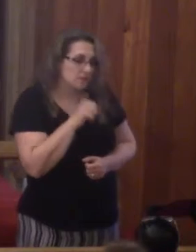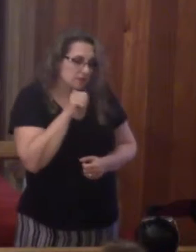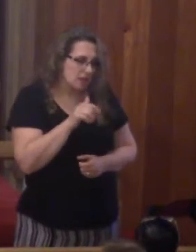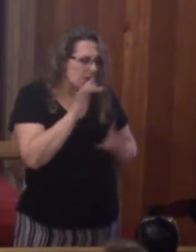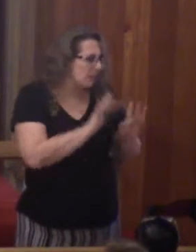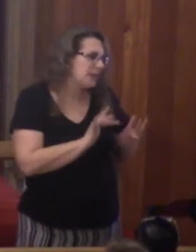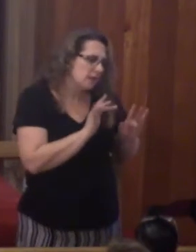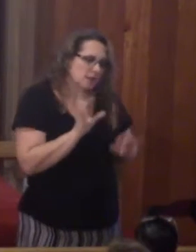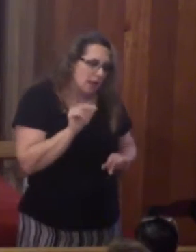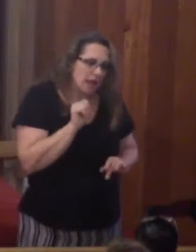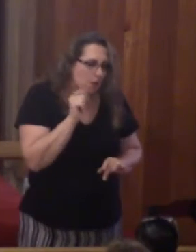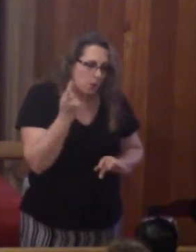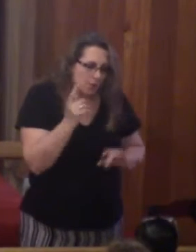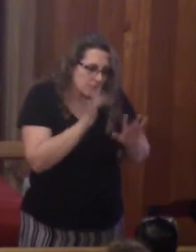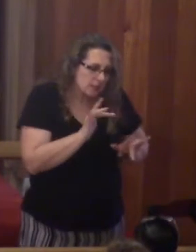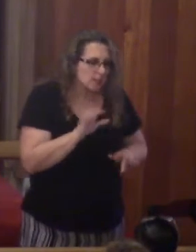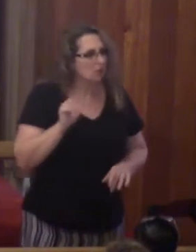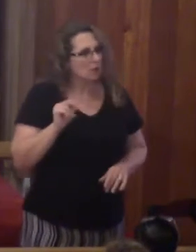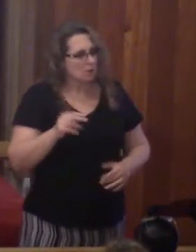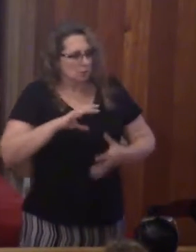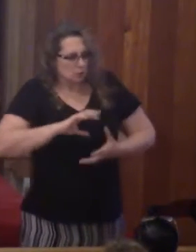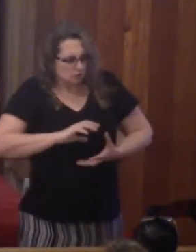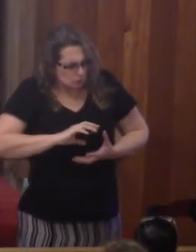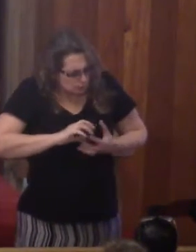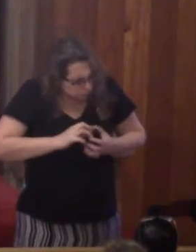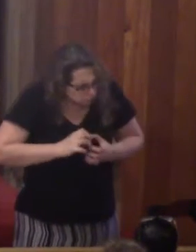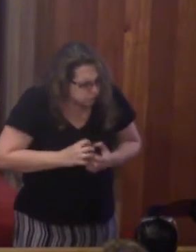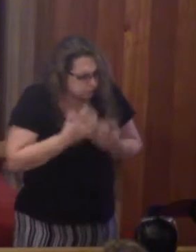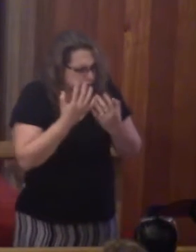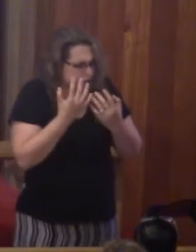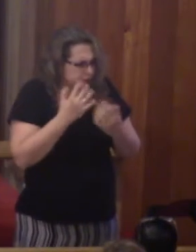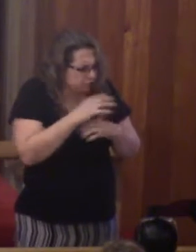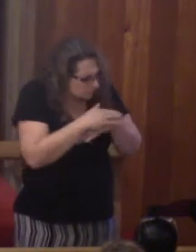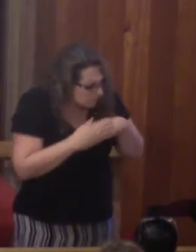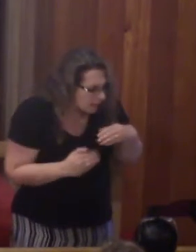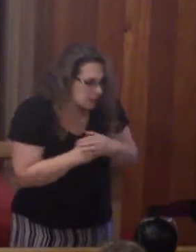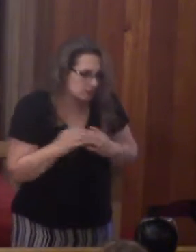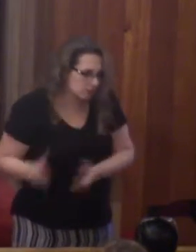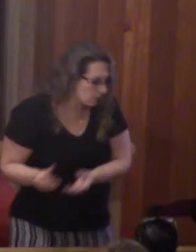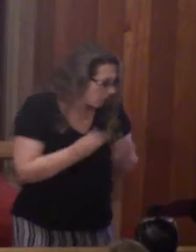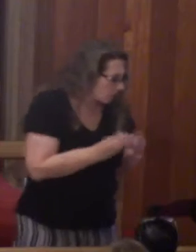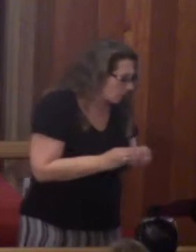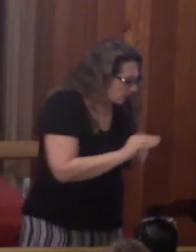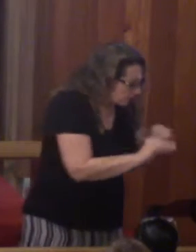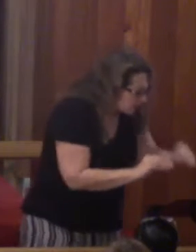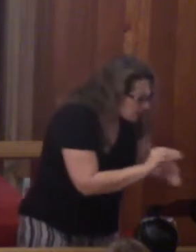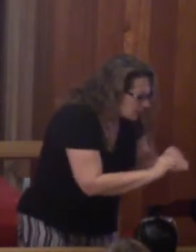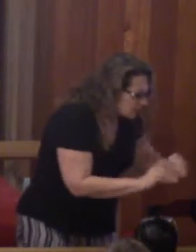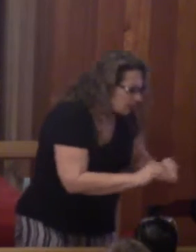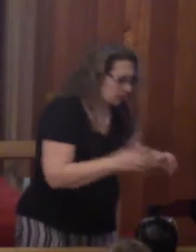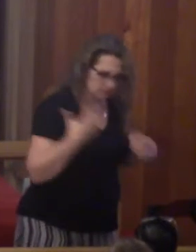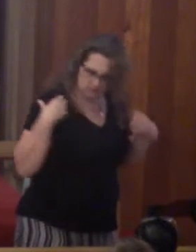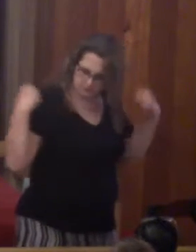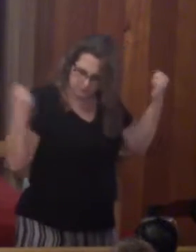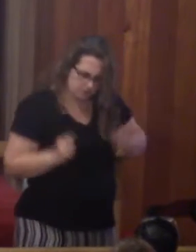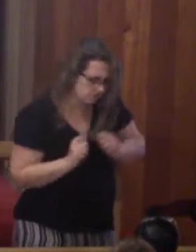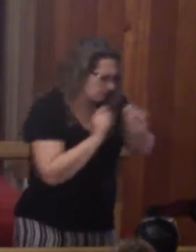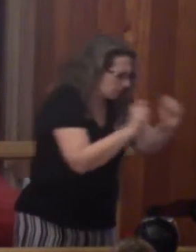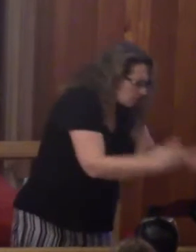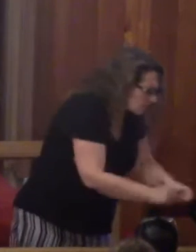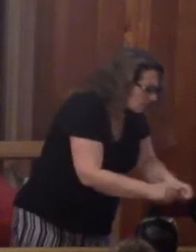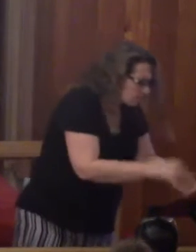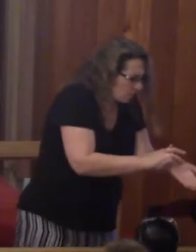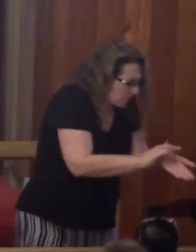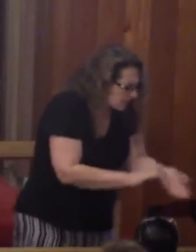goes, oh, that's sad. He does something. He goes to the man, gets down in the ditch with him, picks him up, puts him on his own beast of burden, his